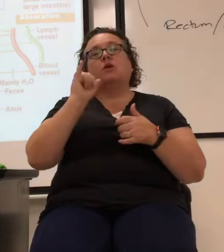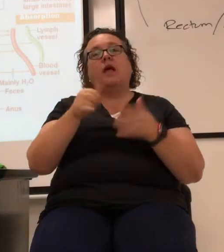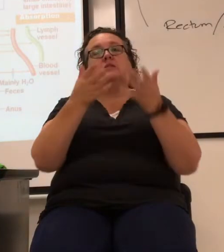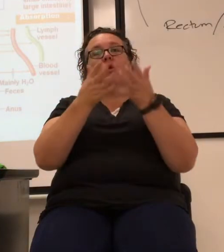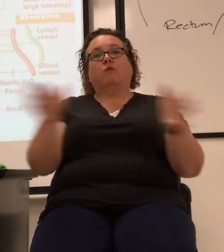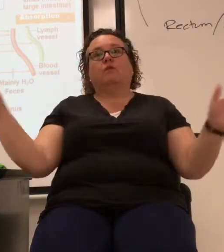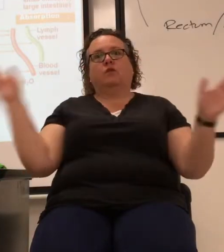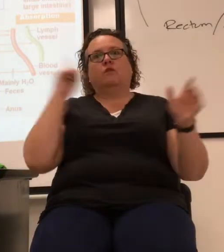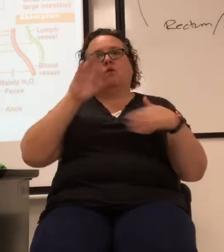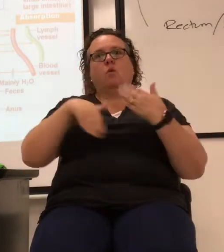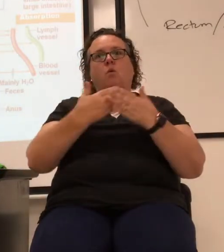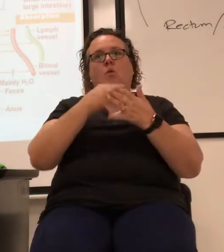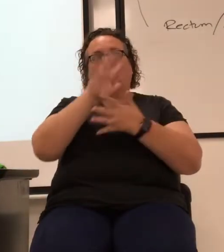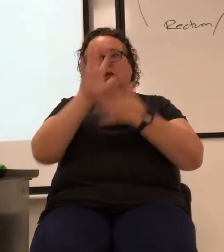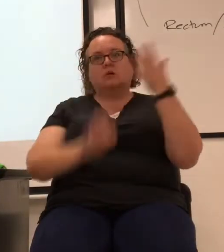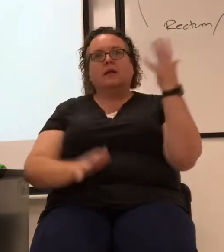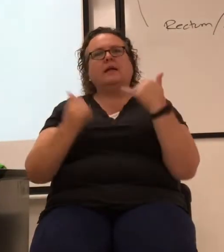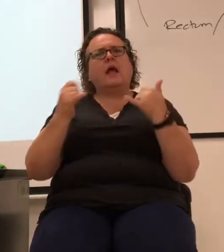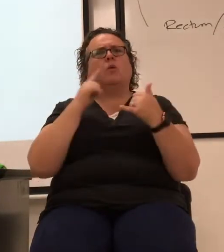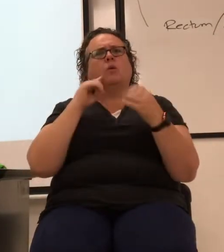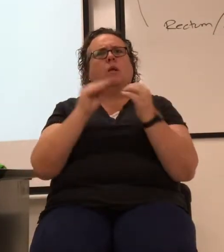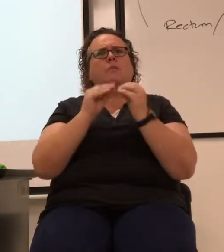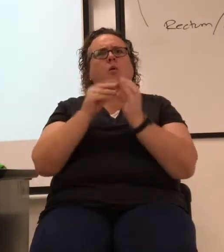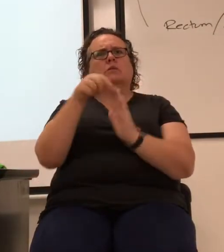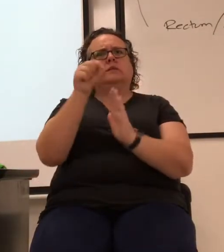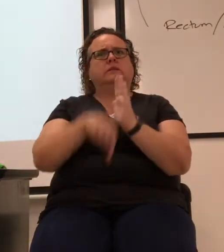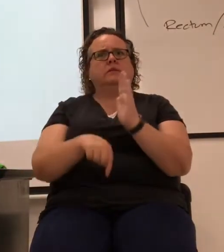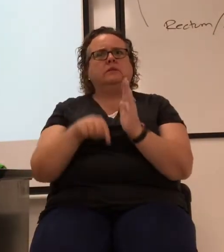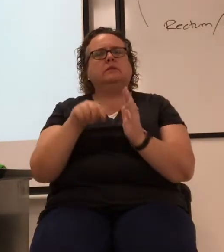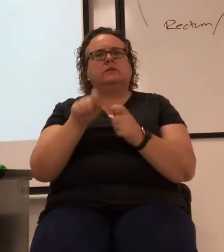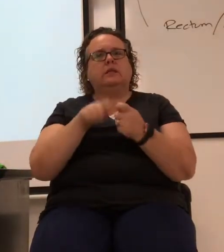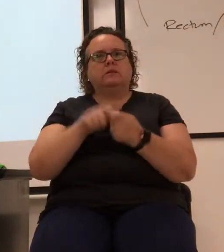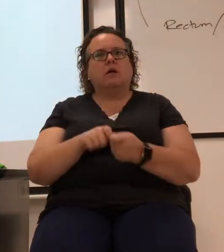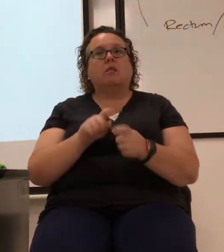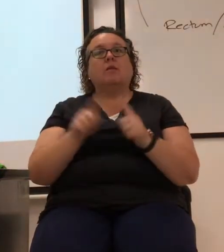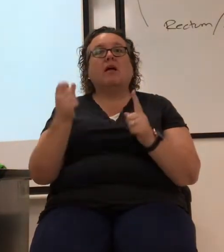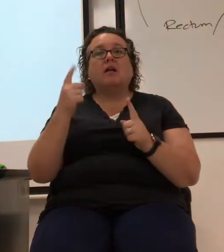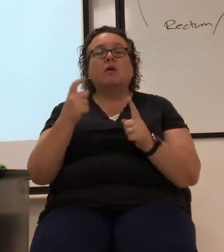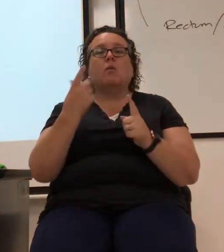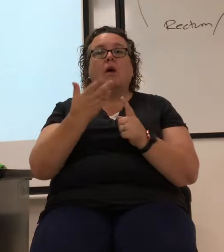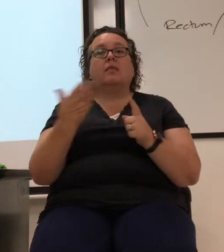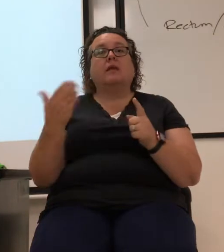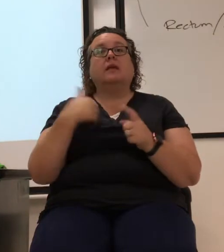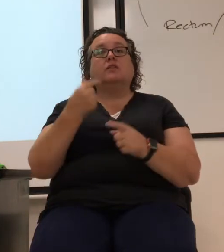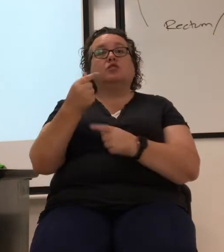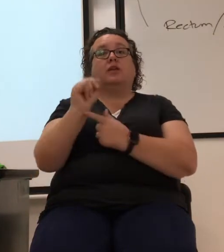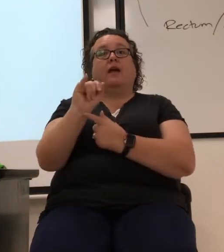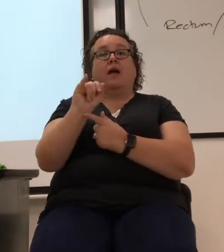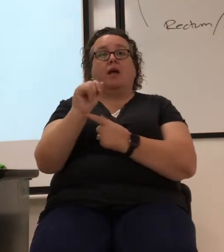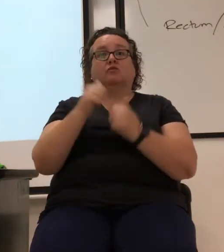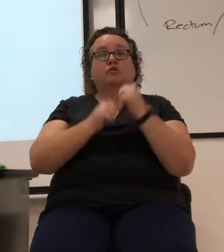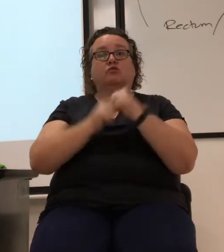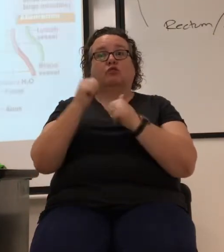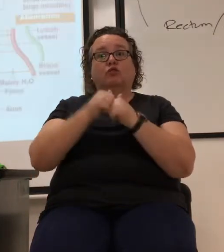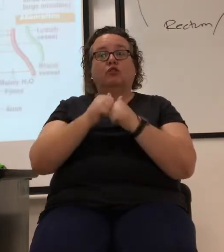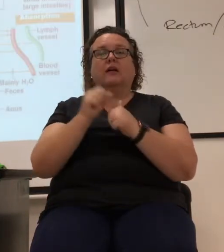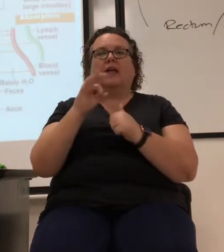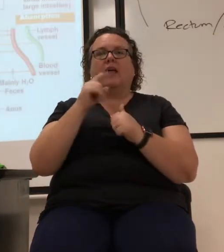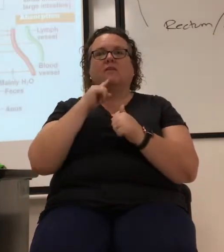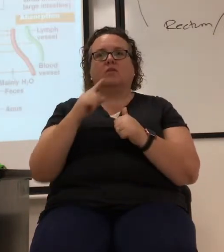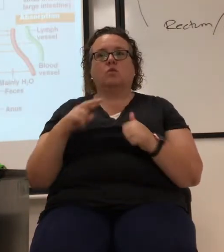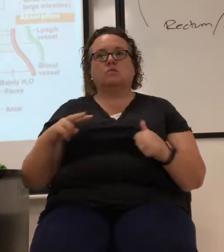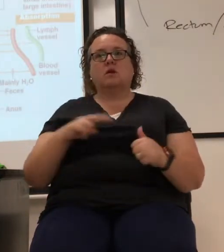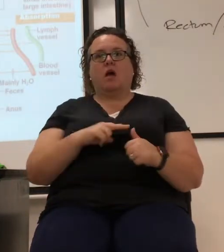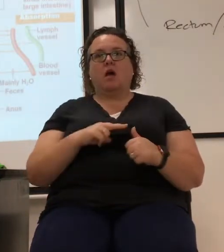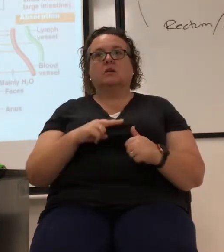talk about a lot more details than that. One thing is the GI tract structure. If you cut this GI